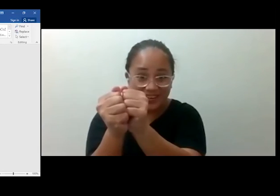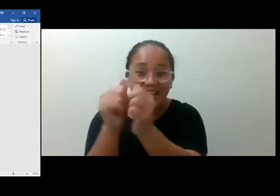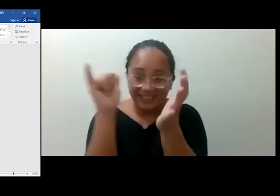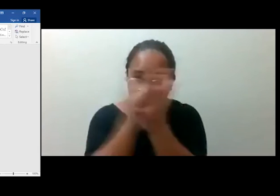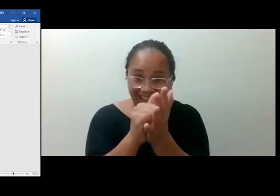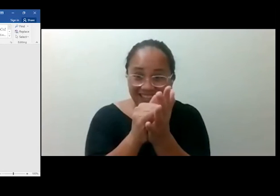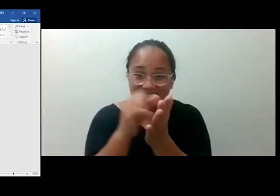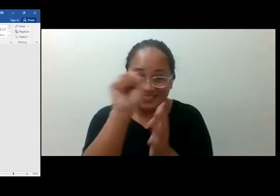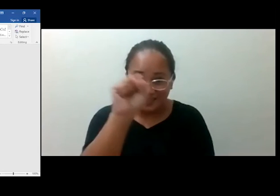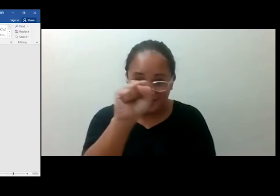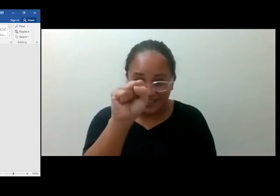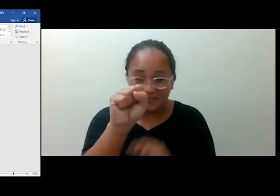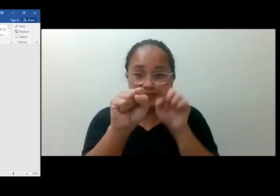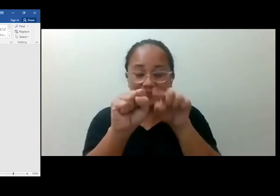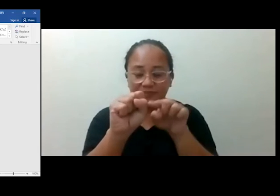The subject of